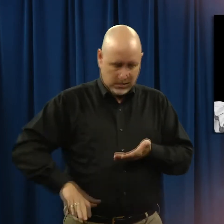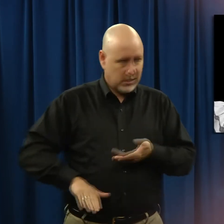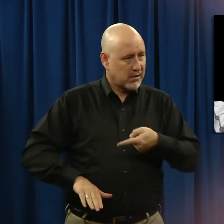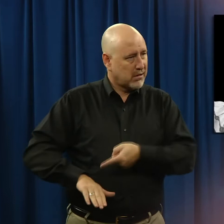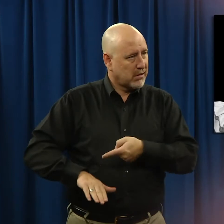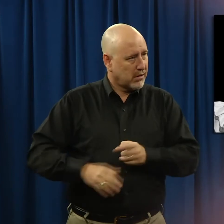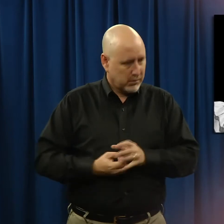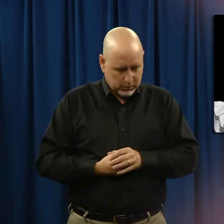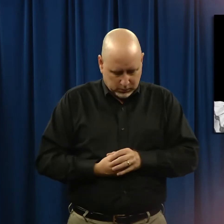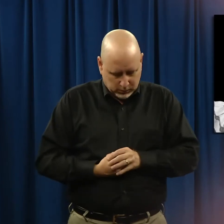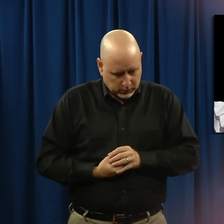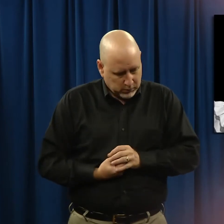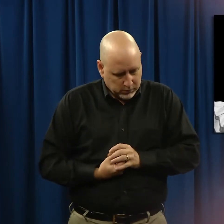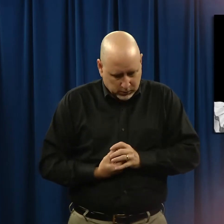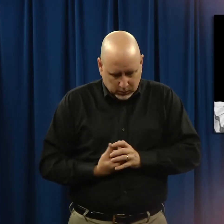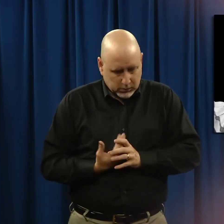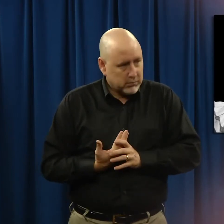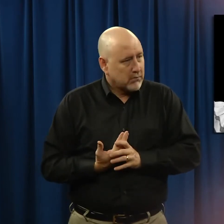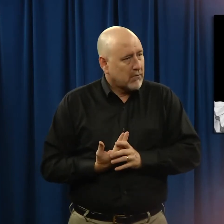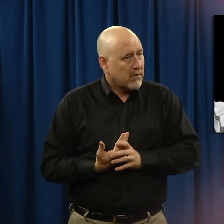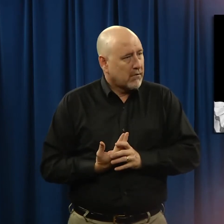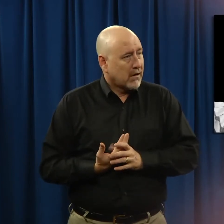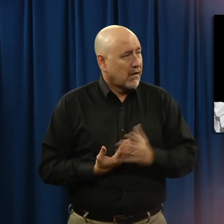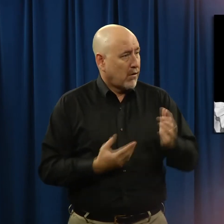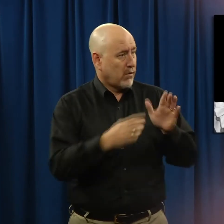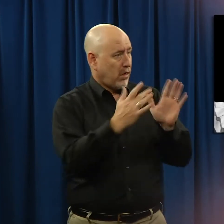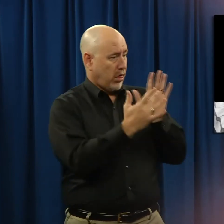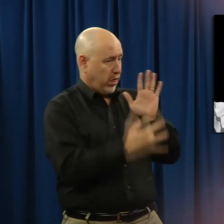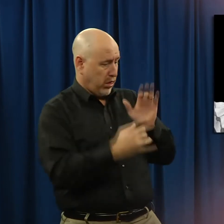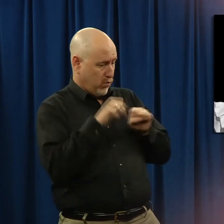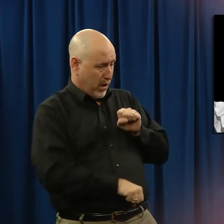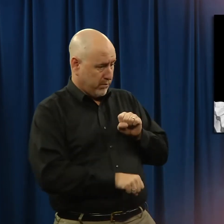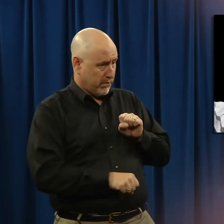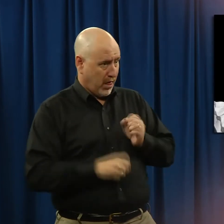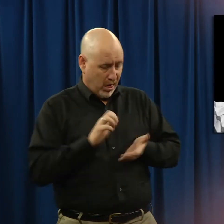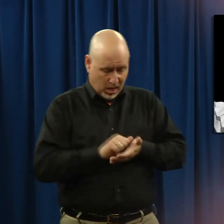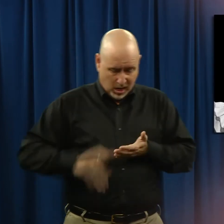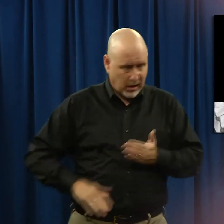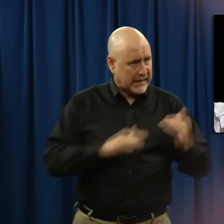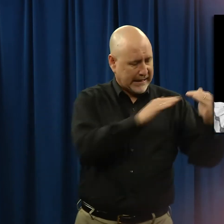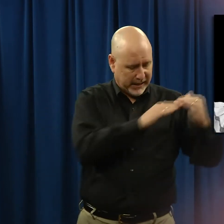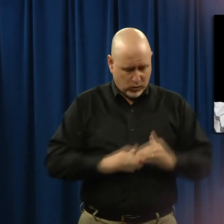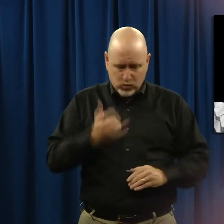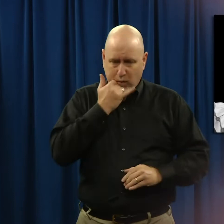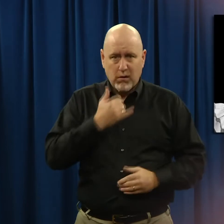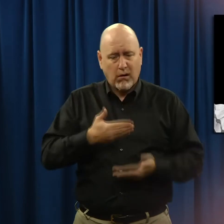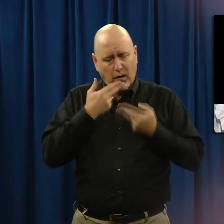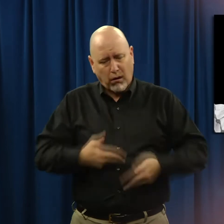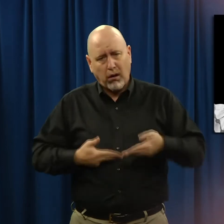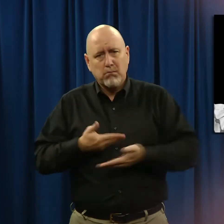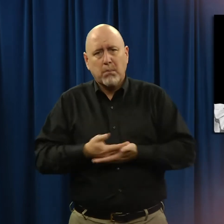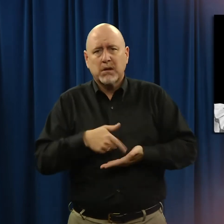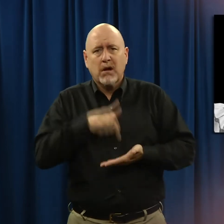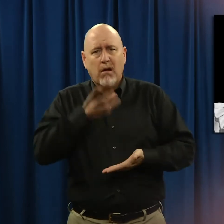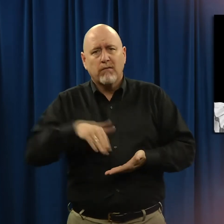inside of me, that would have been just as wrong. It wasn't the child's fault.